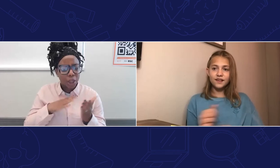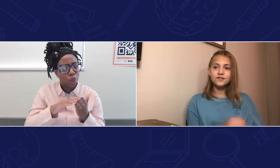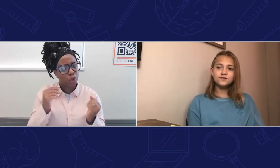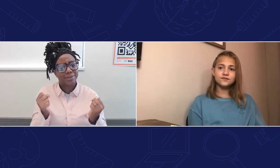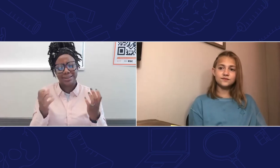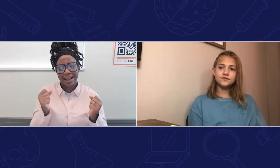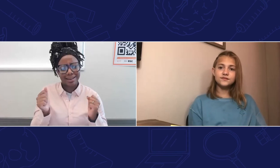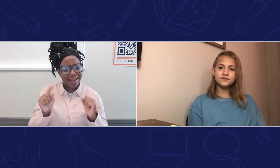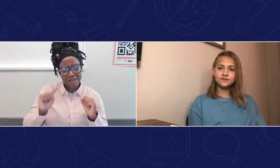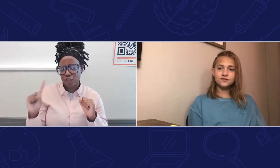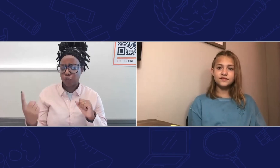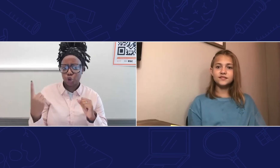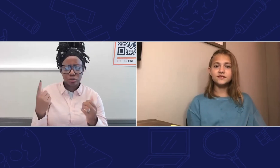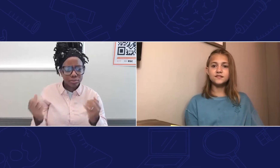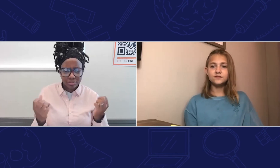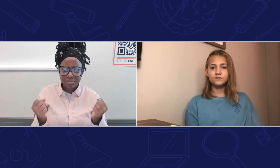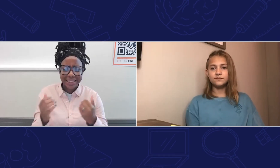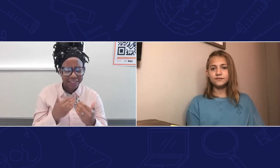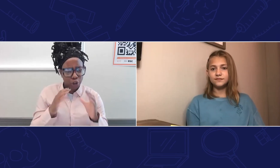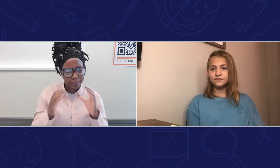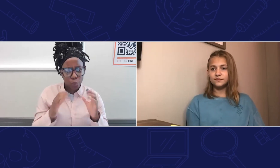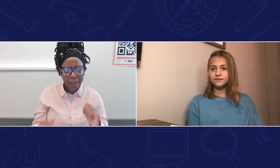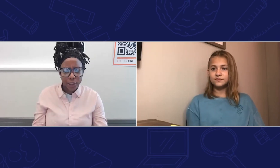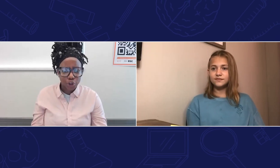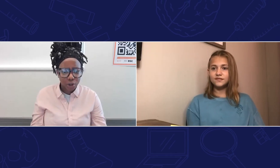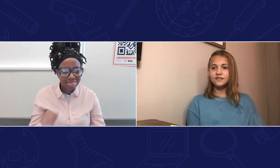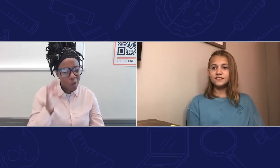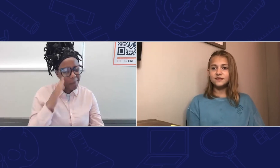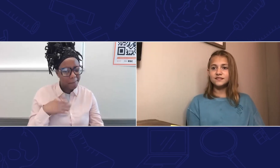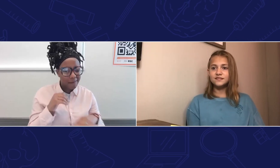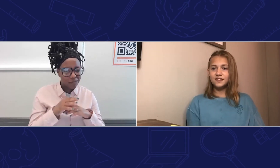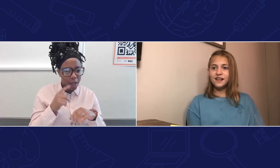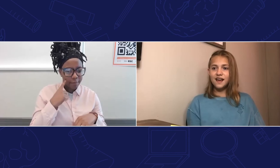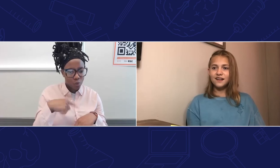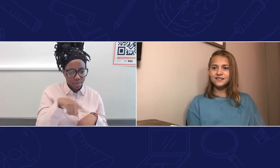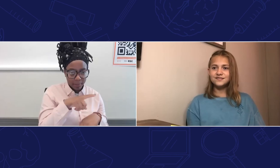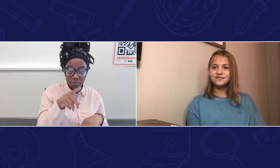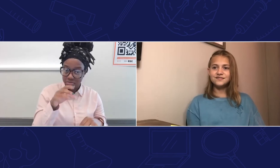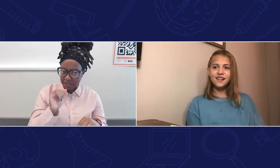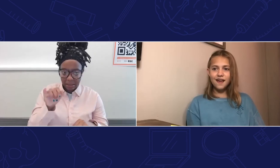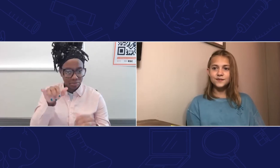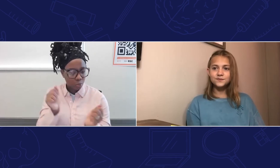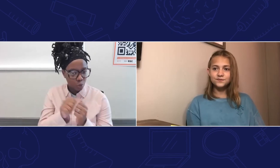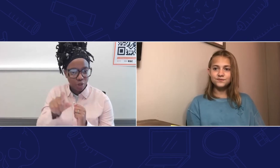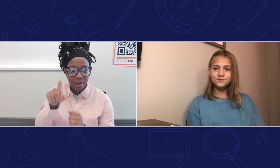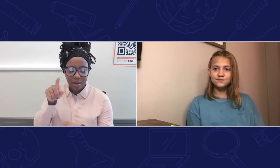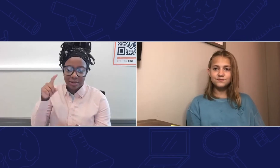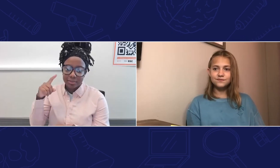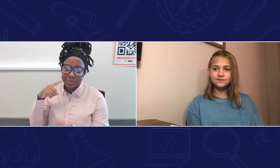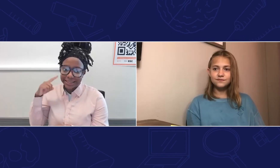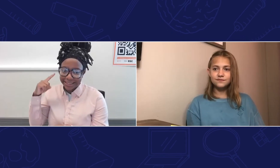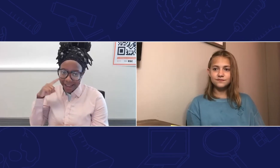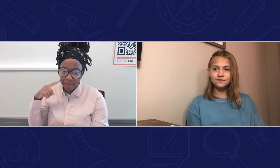learn sign language first because it makes it easier to communicate. That would be my advice for them. And the same goes for deaf